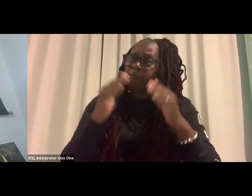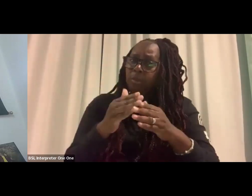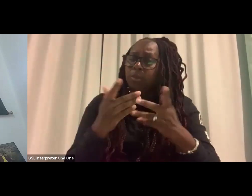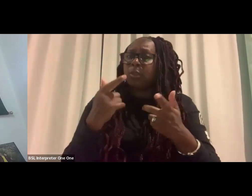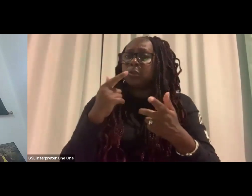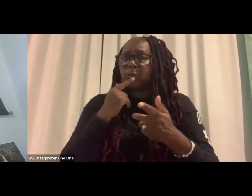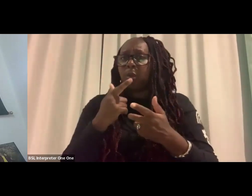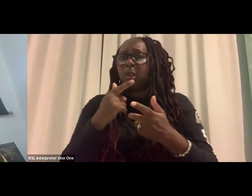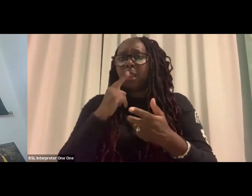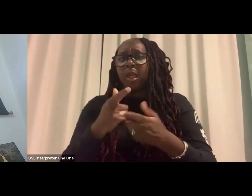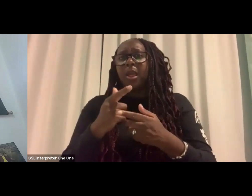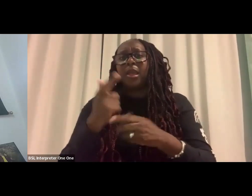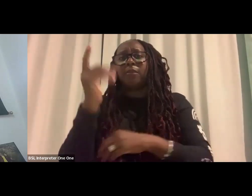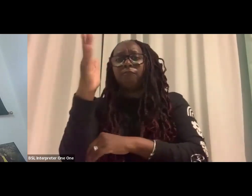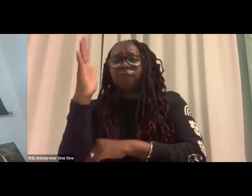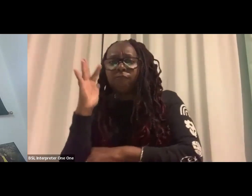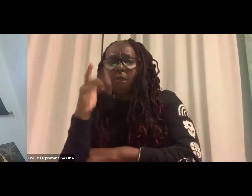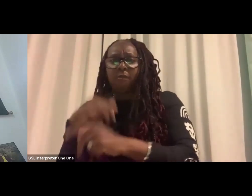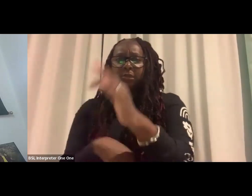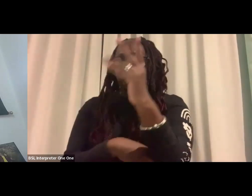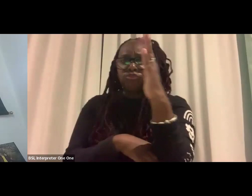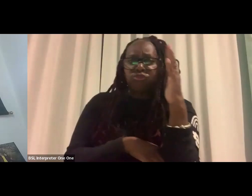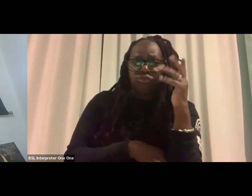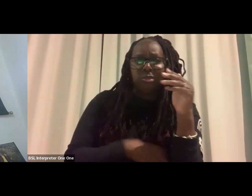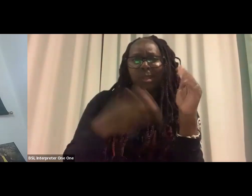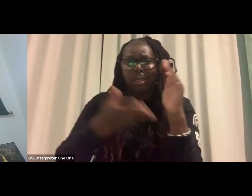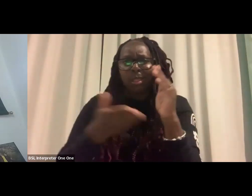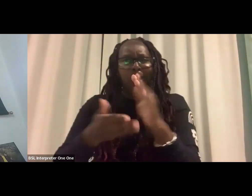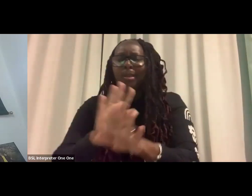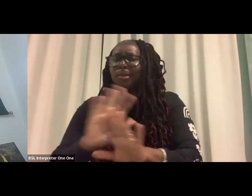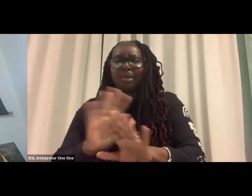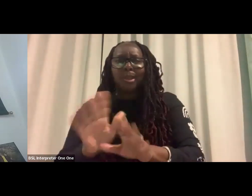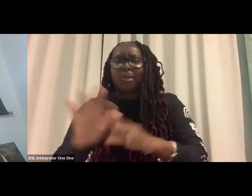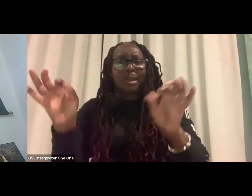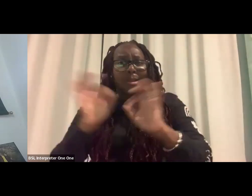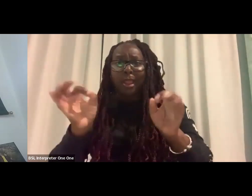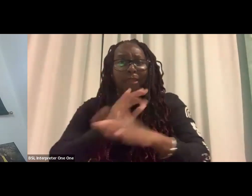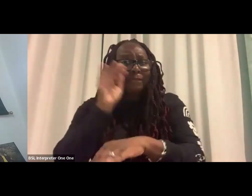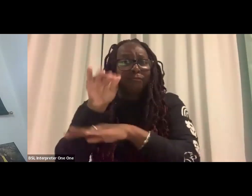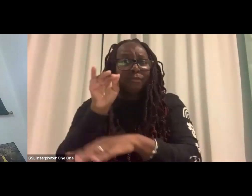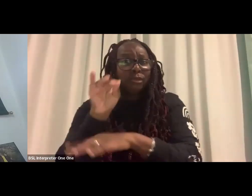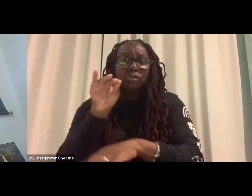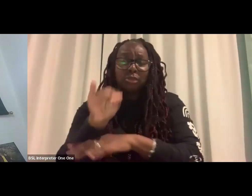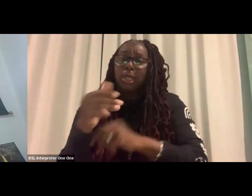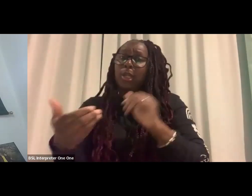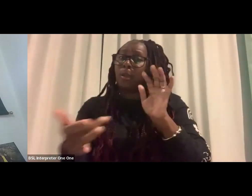down trees, forests, and then, we really do not leave anything for our future generations.